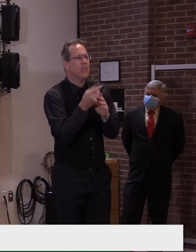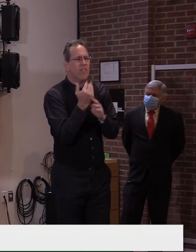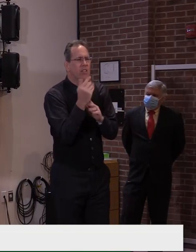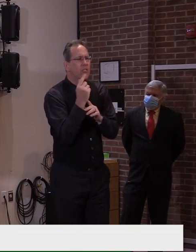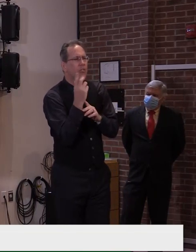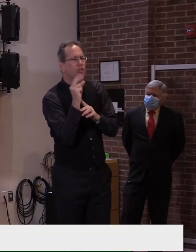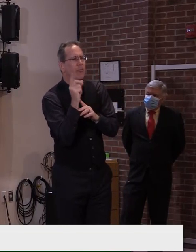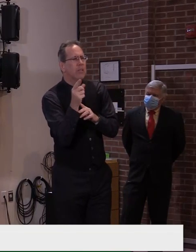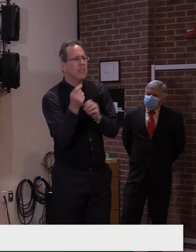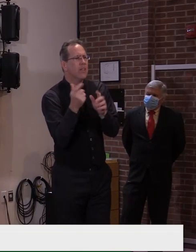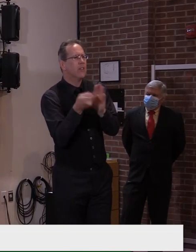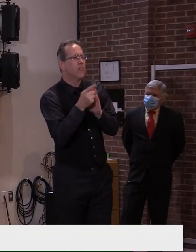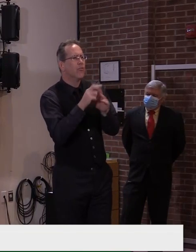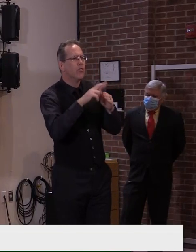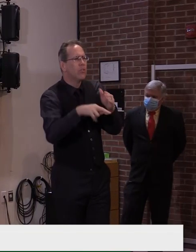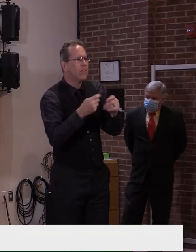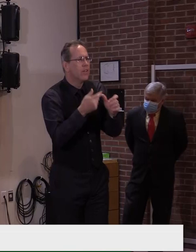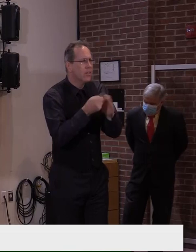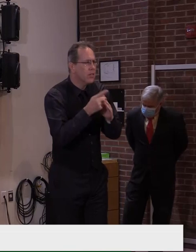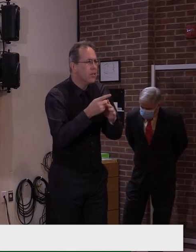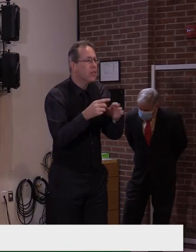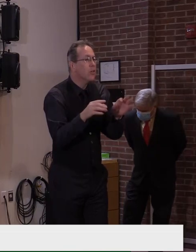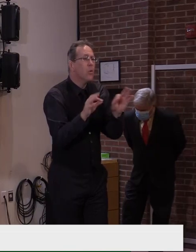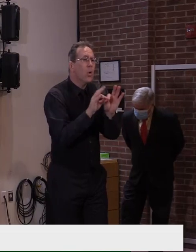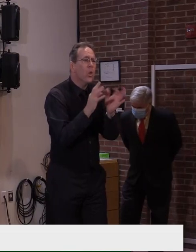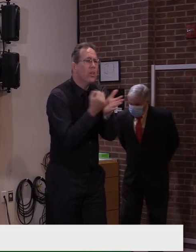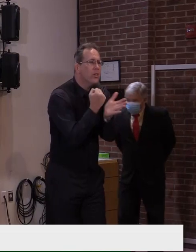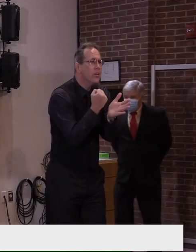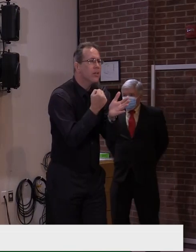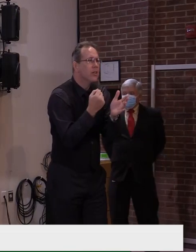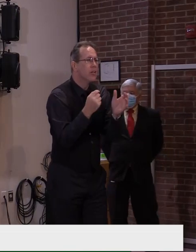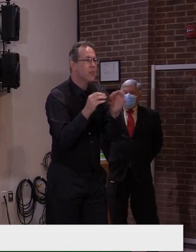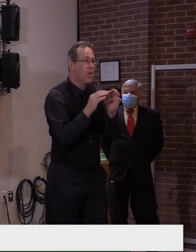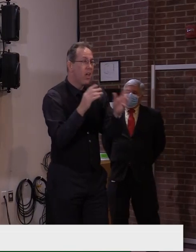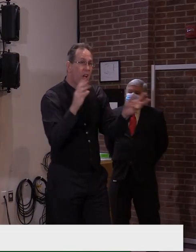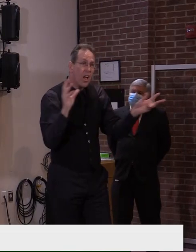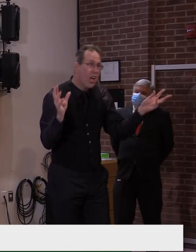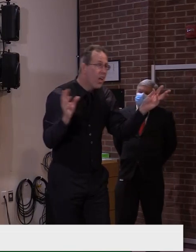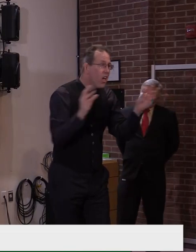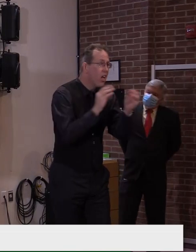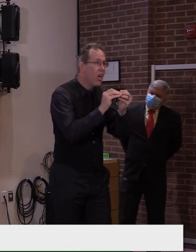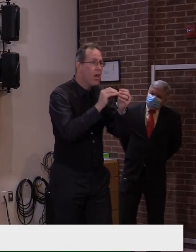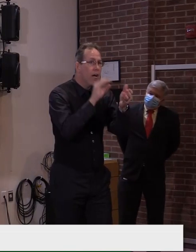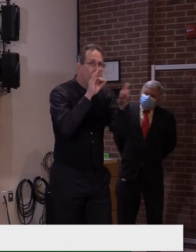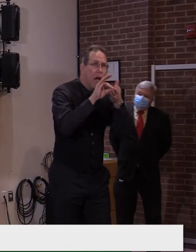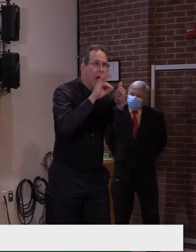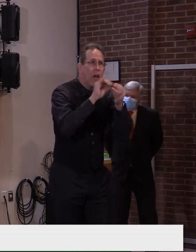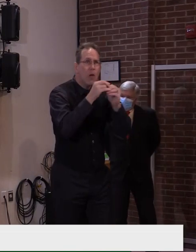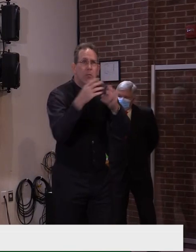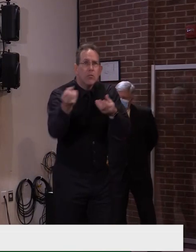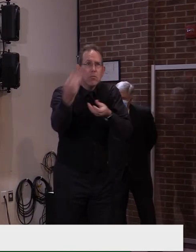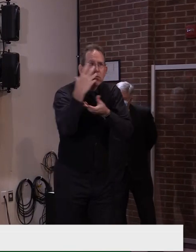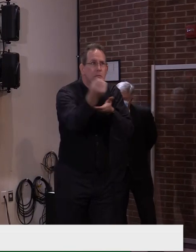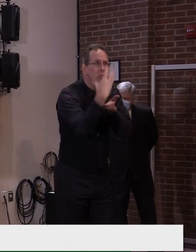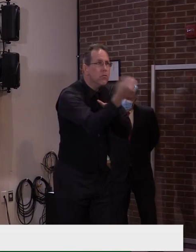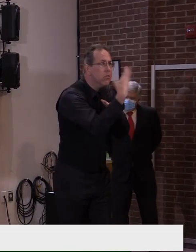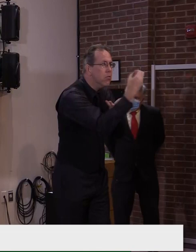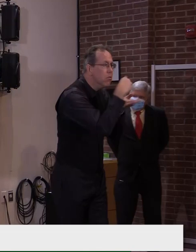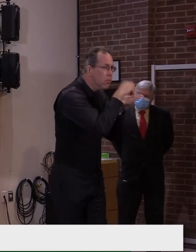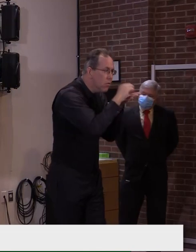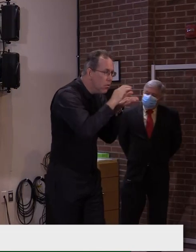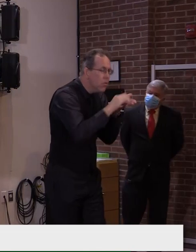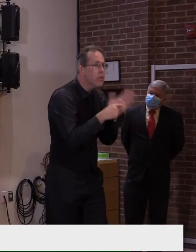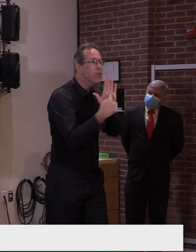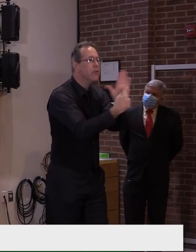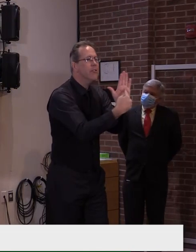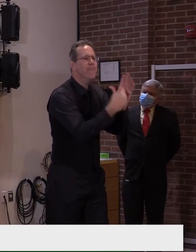provide any data we have and be able to give you that information, but